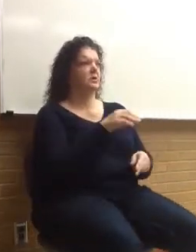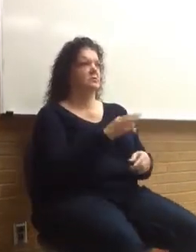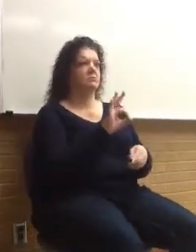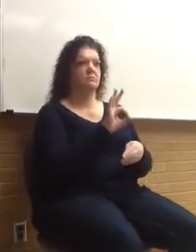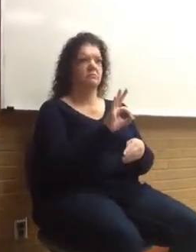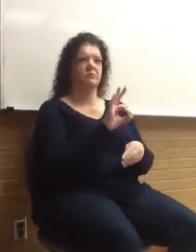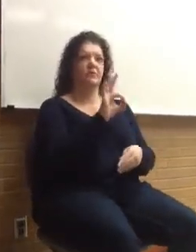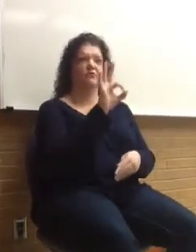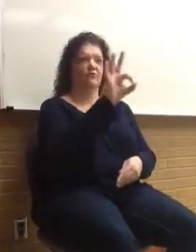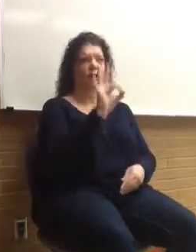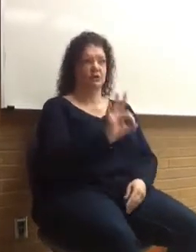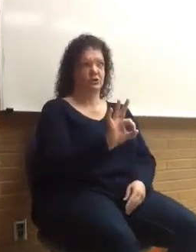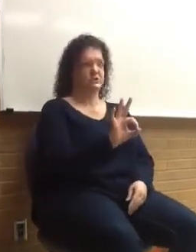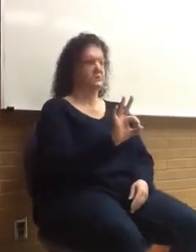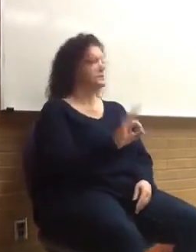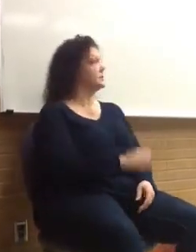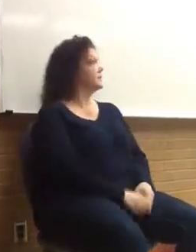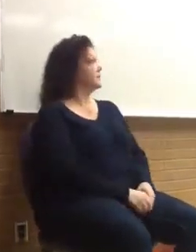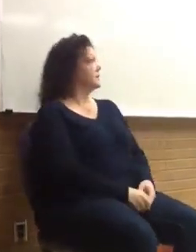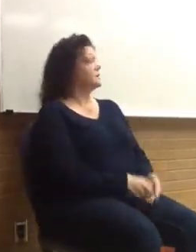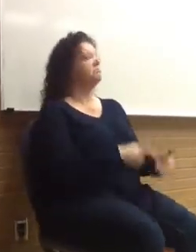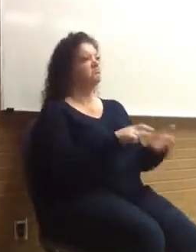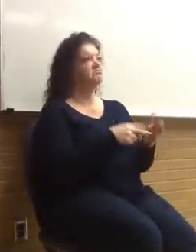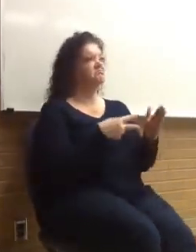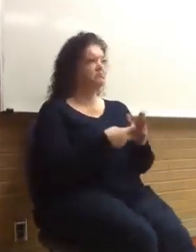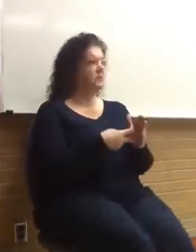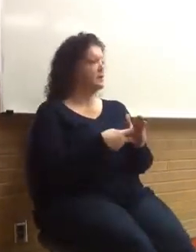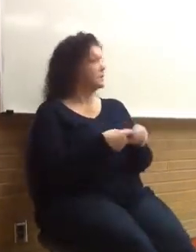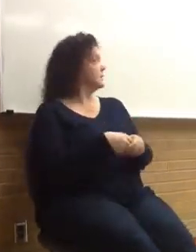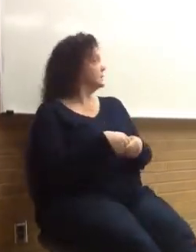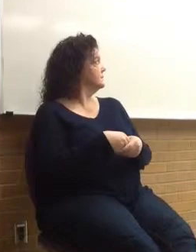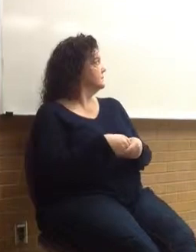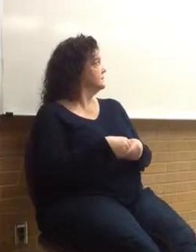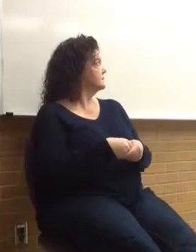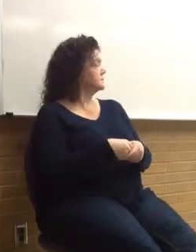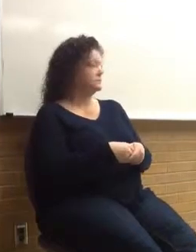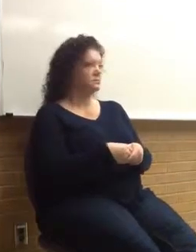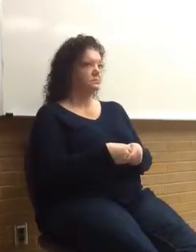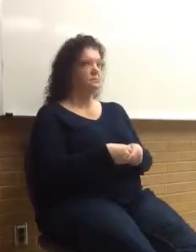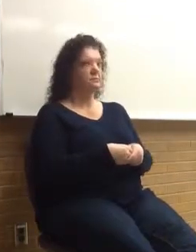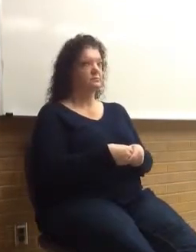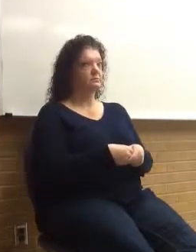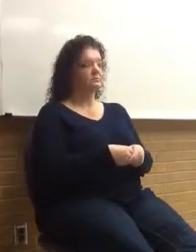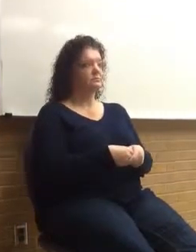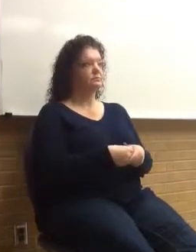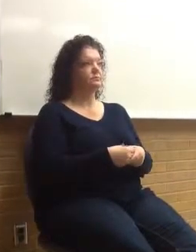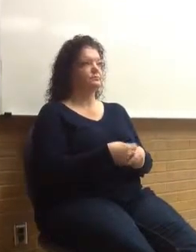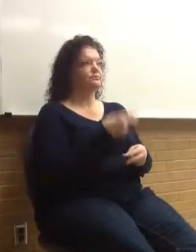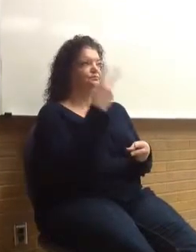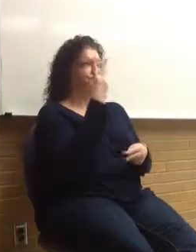for us to do this in this section. So we have got two type of,